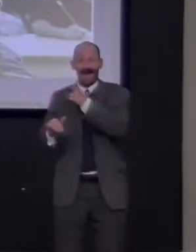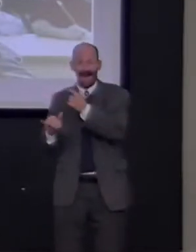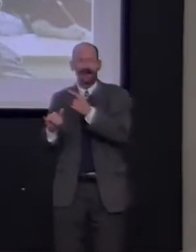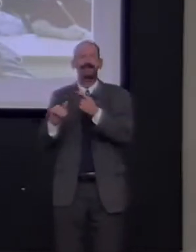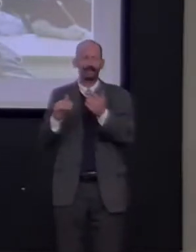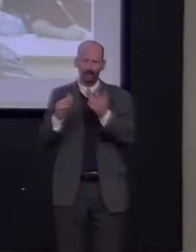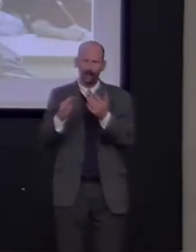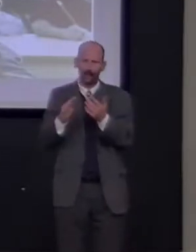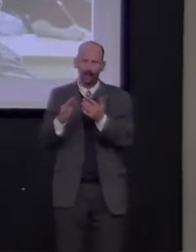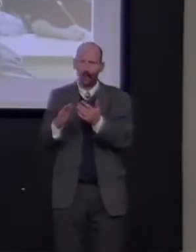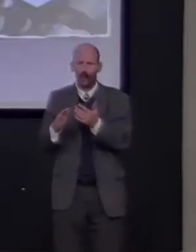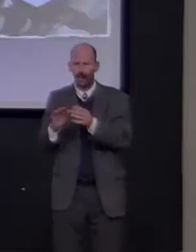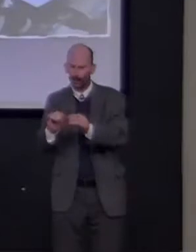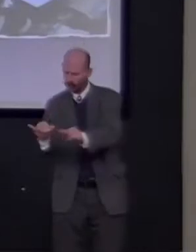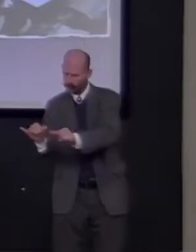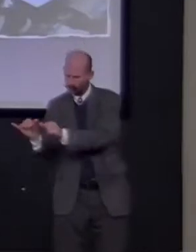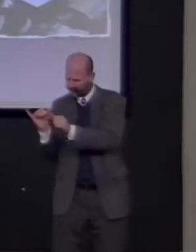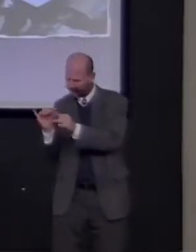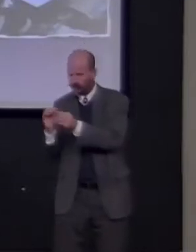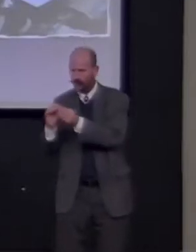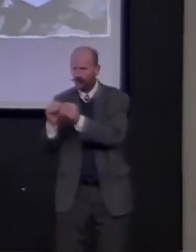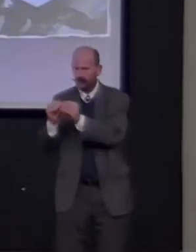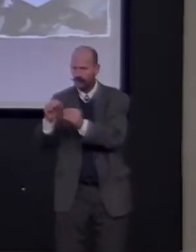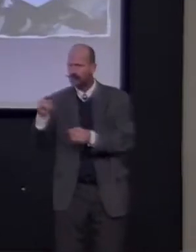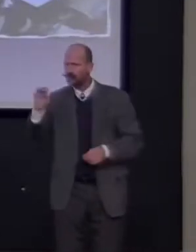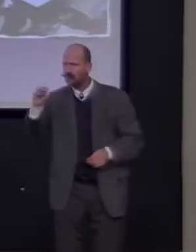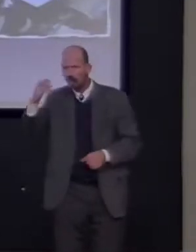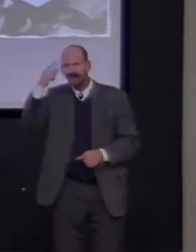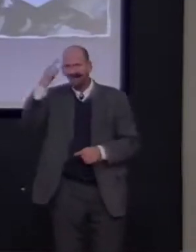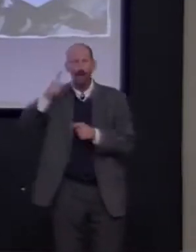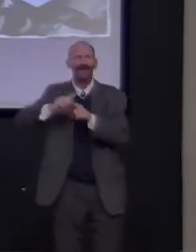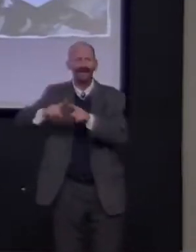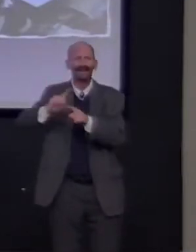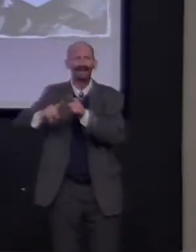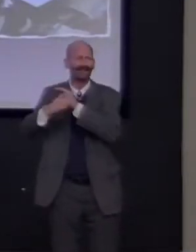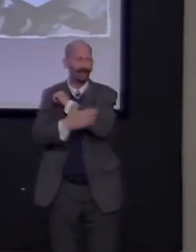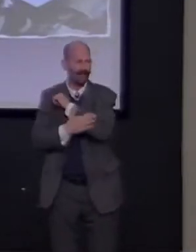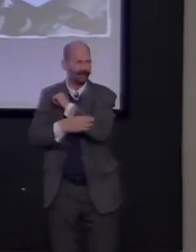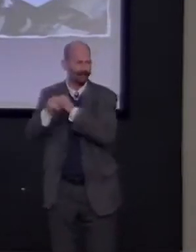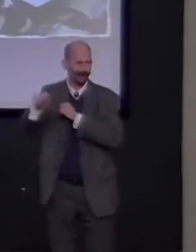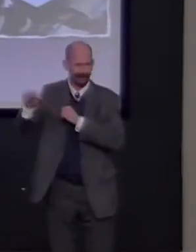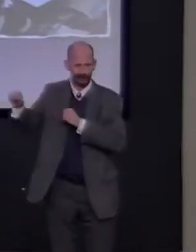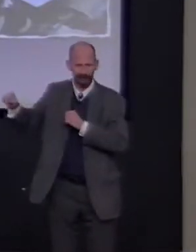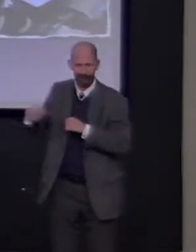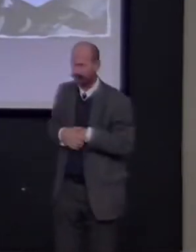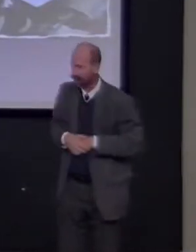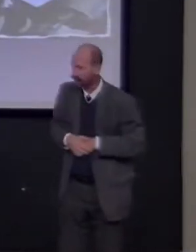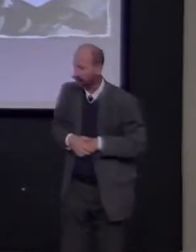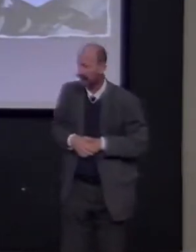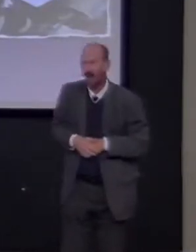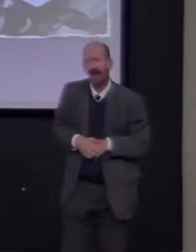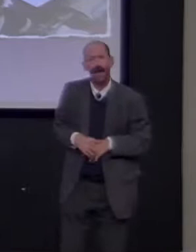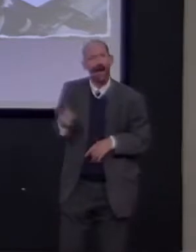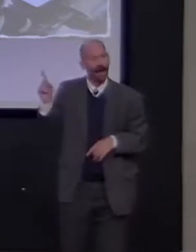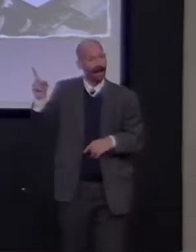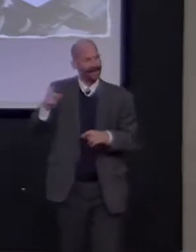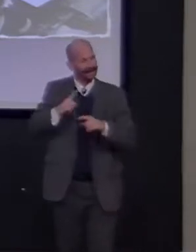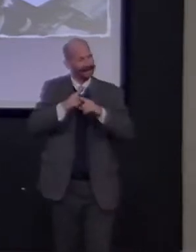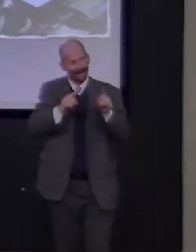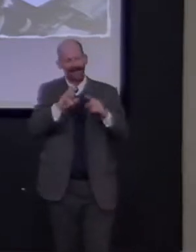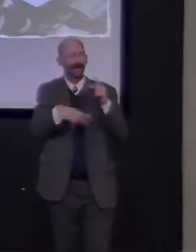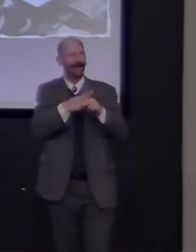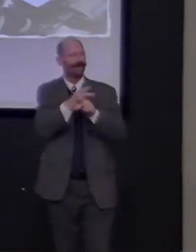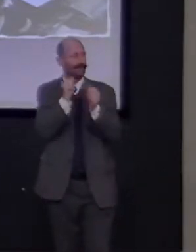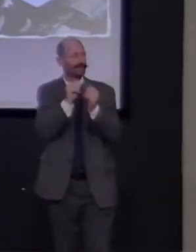different countries. It's a very usable tool. One of the reasons why we decided to go back to basics and go back to paper and